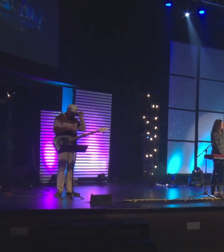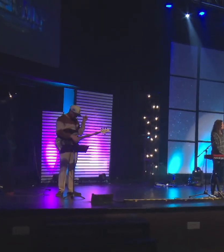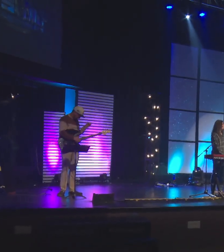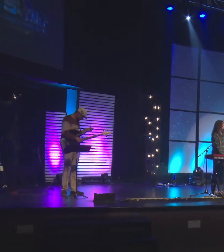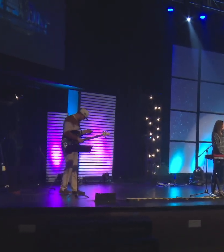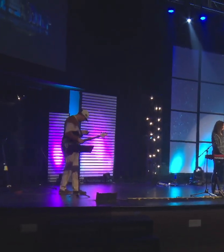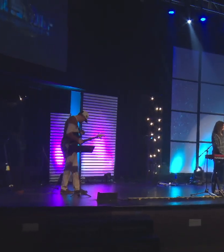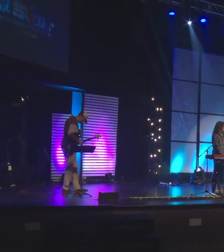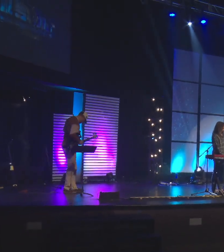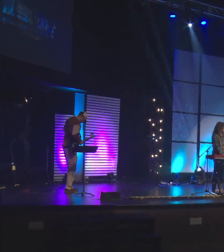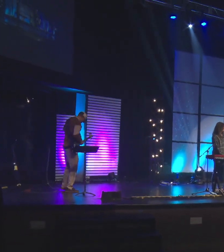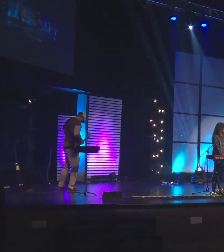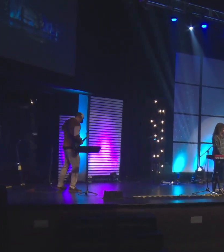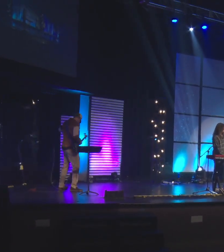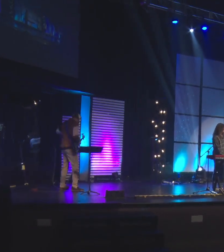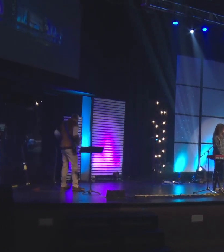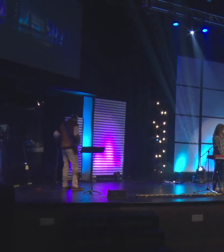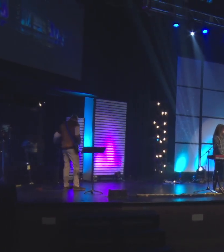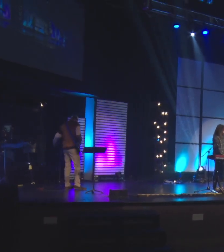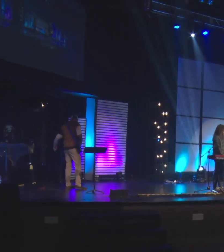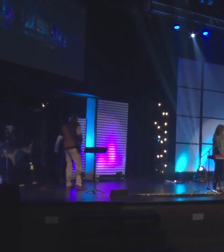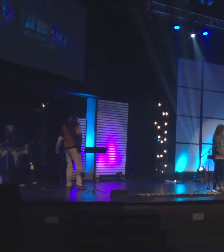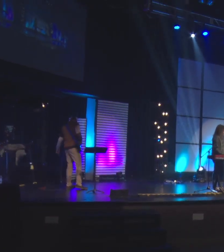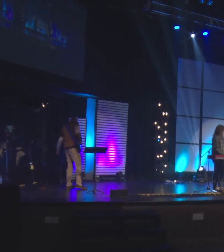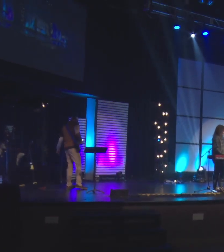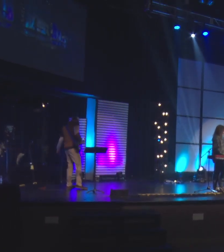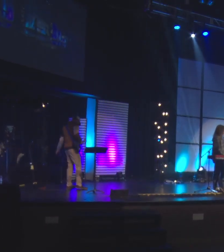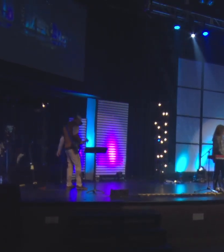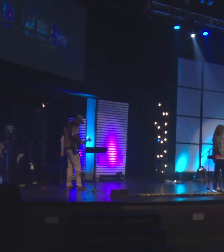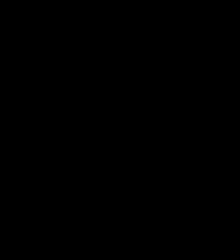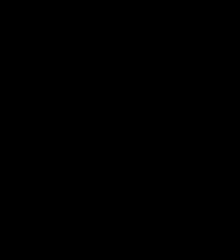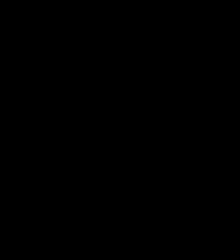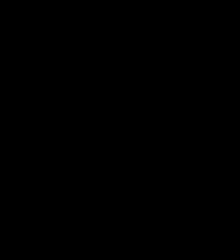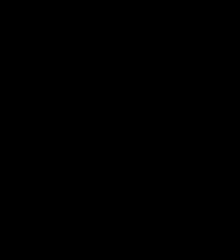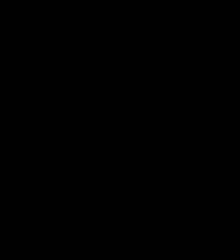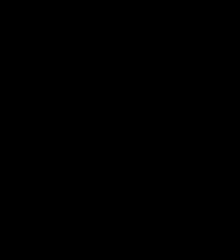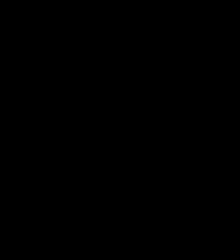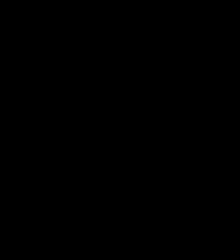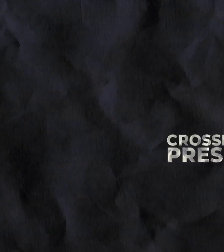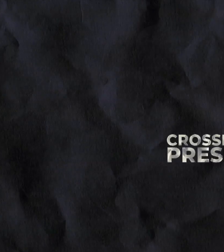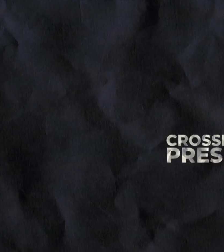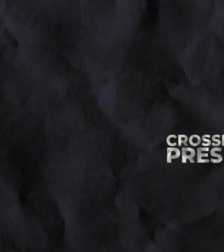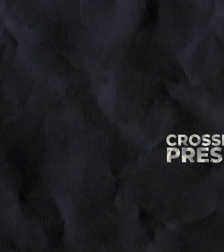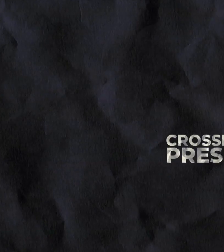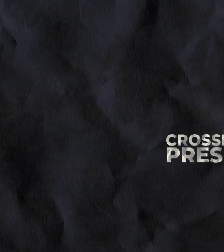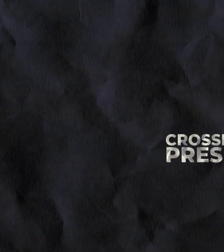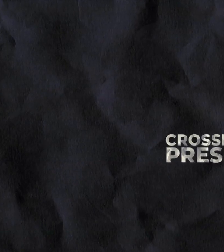grab those talk notes. Brooke is going to be out in just a minute, continuing in our teaching series.